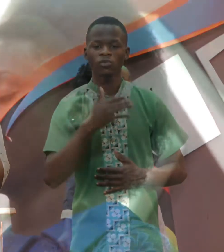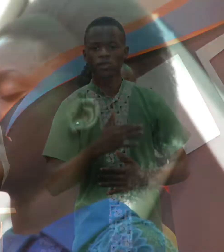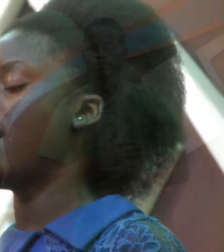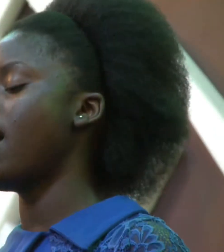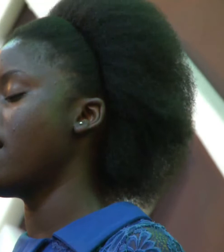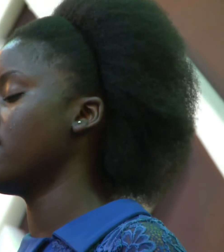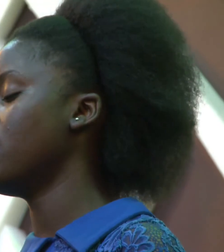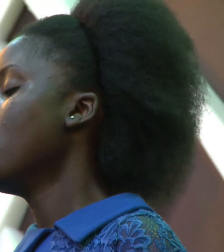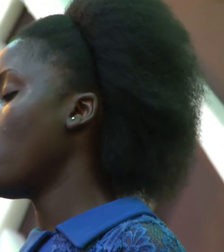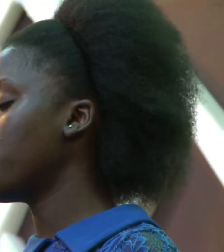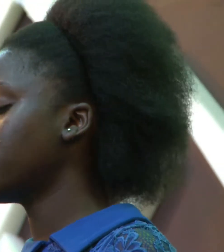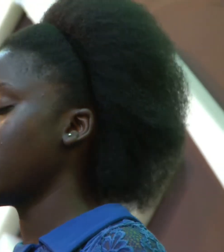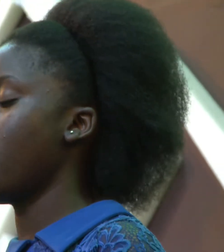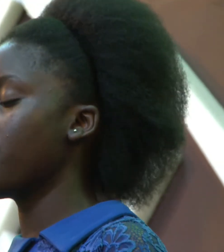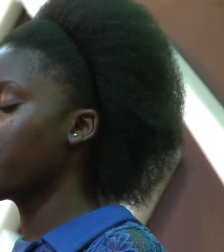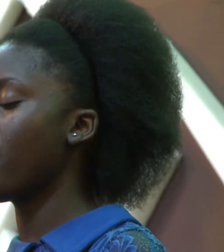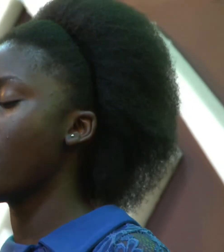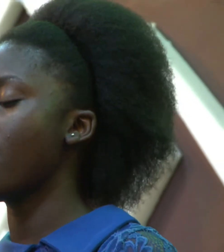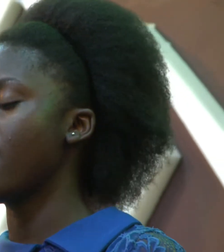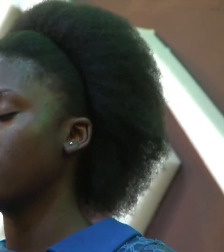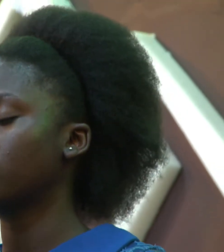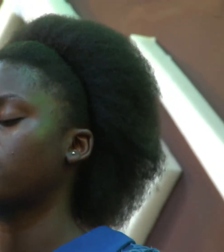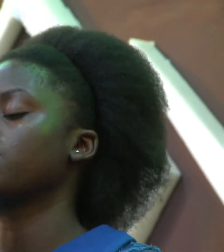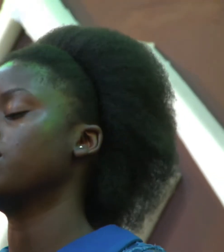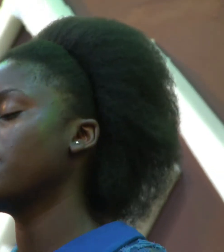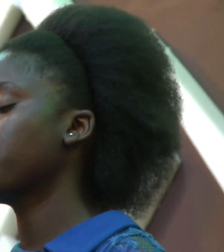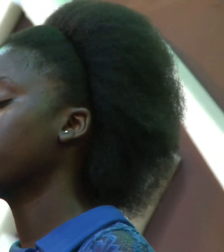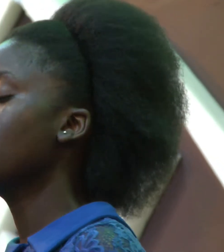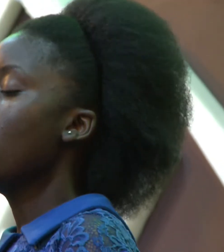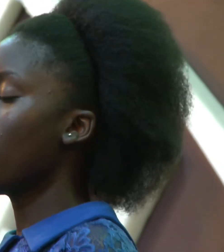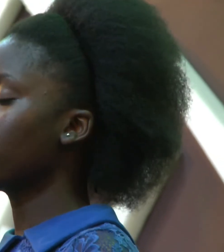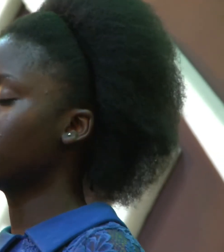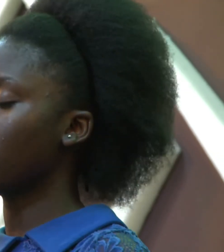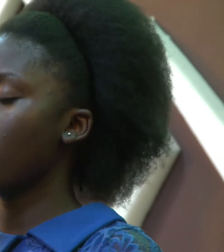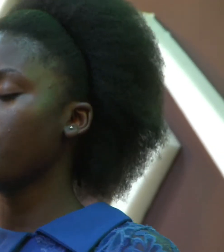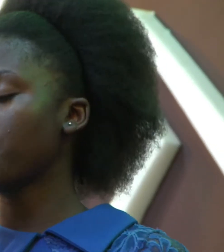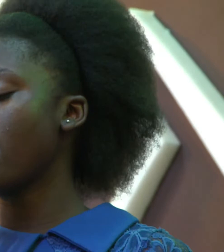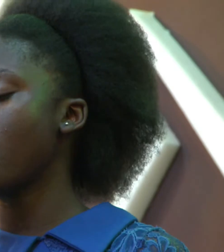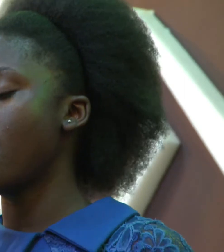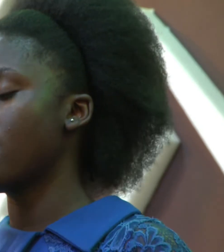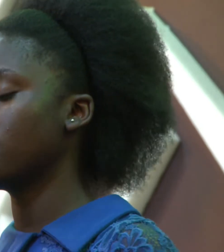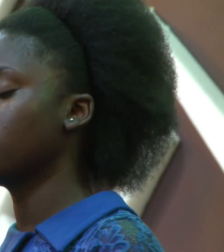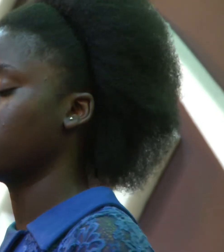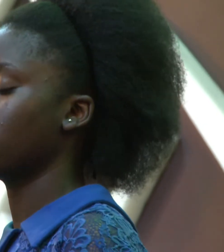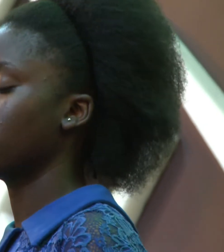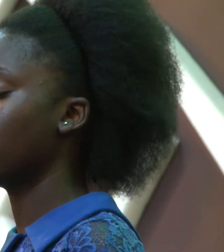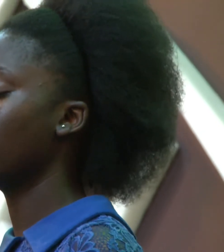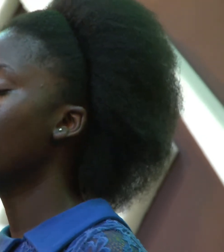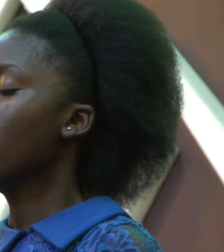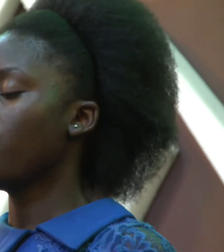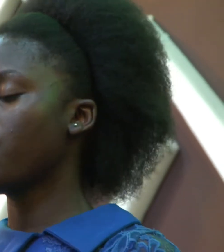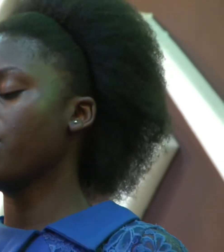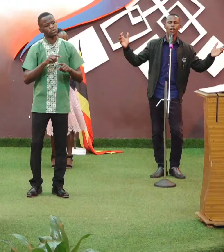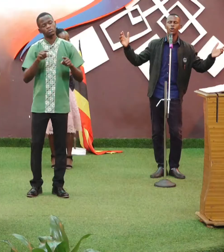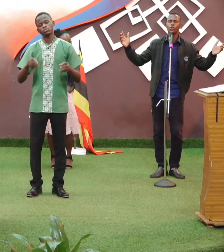umusayo umusayo gwa Yesu umusayo gwa umusayo gwaika umusayo gwa umusayo